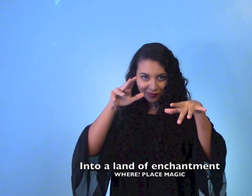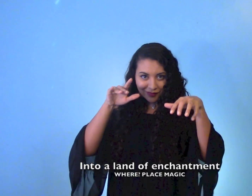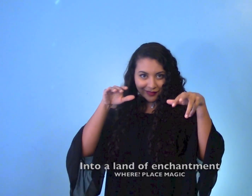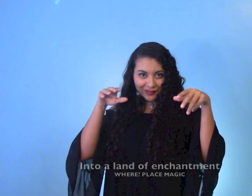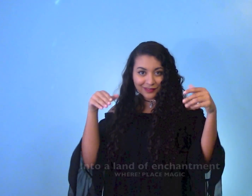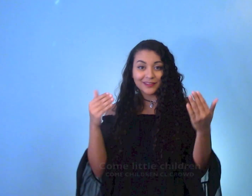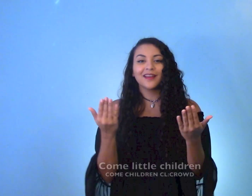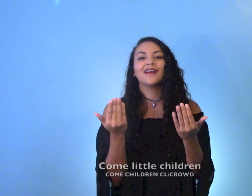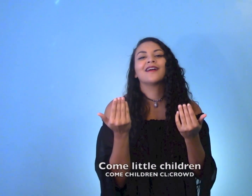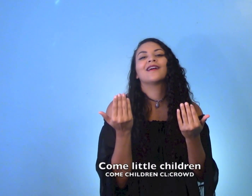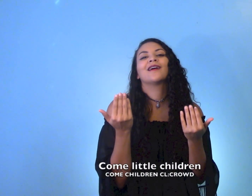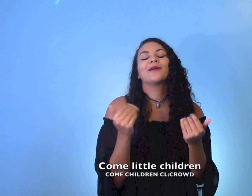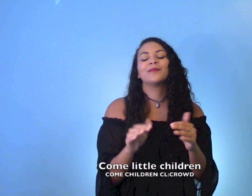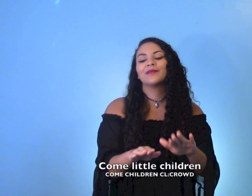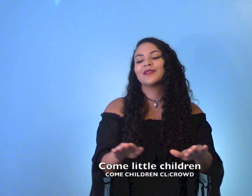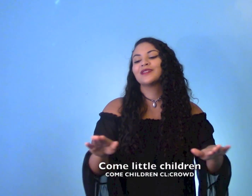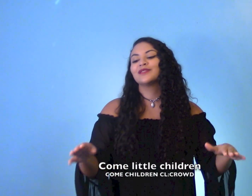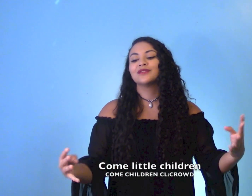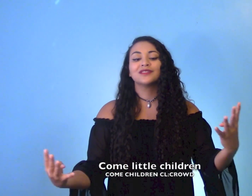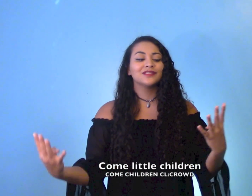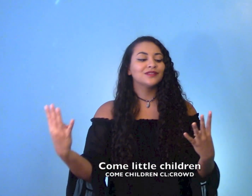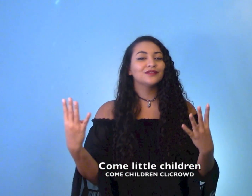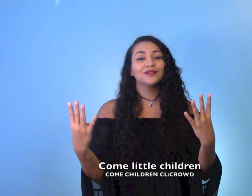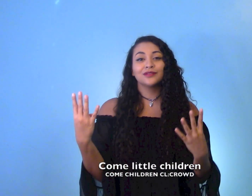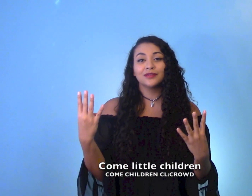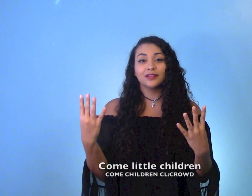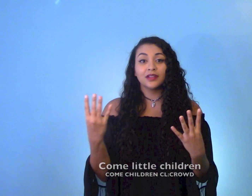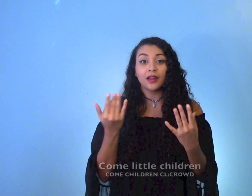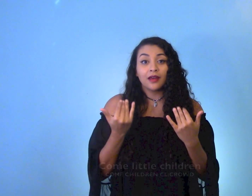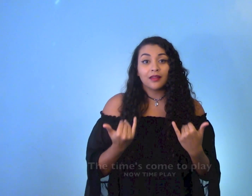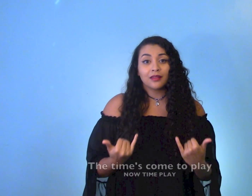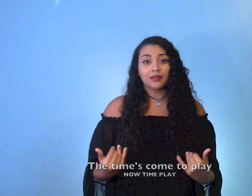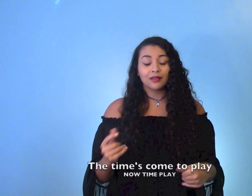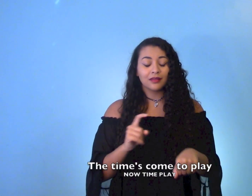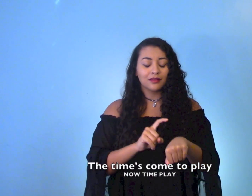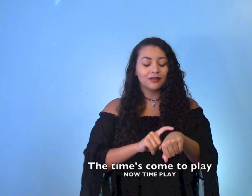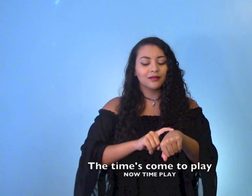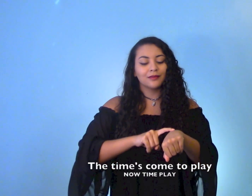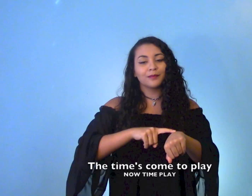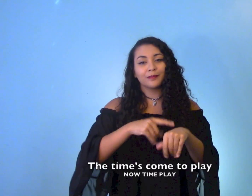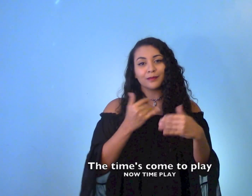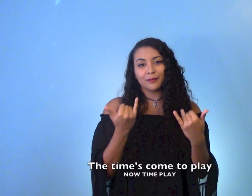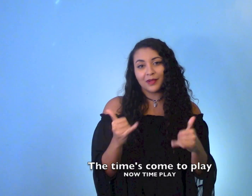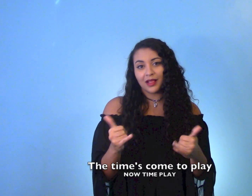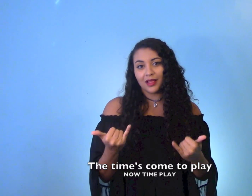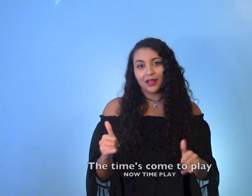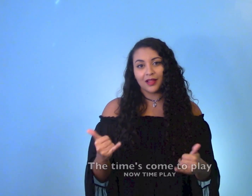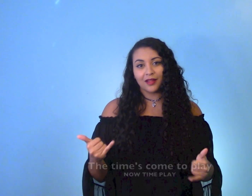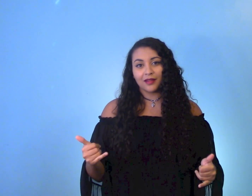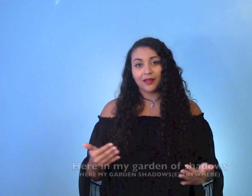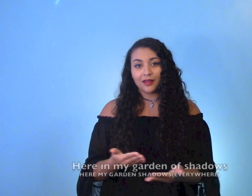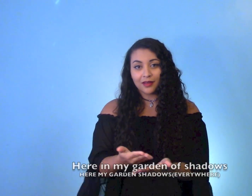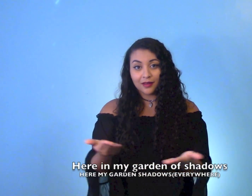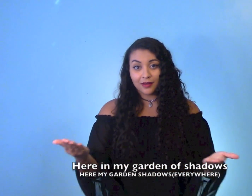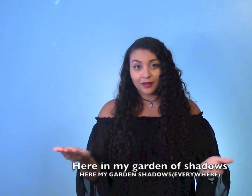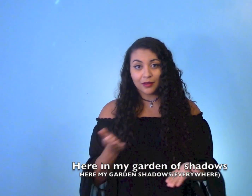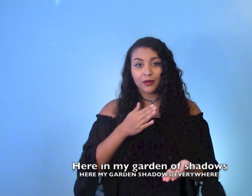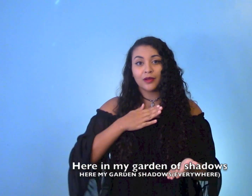enchantment. Come little children, the time's come to play here